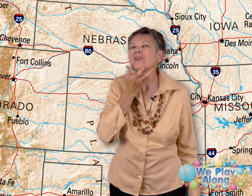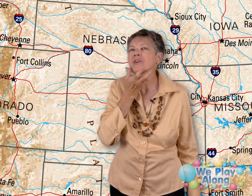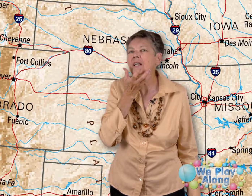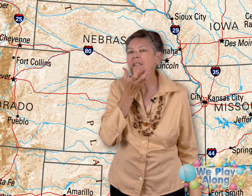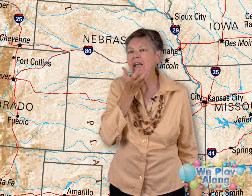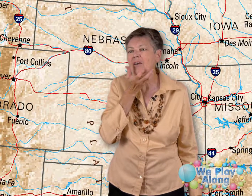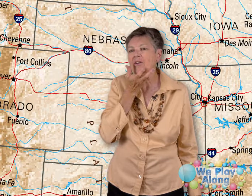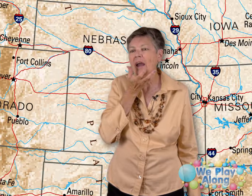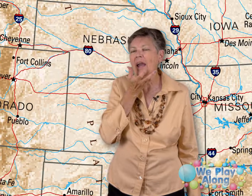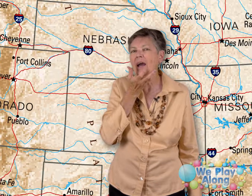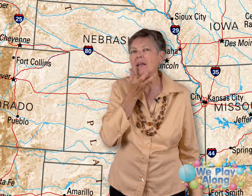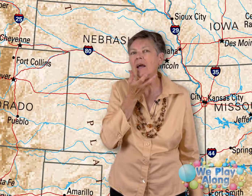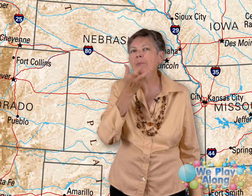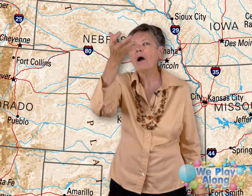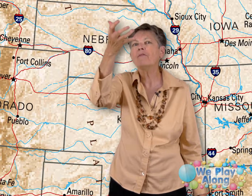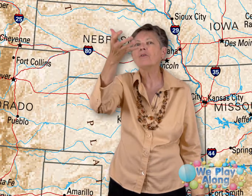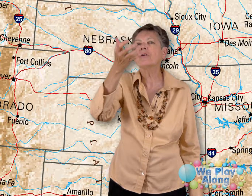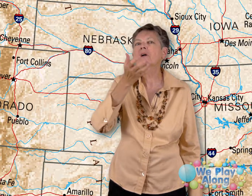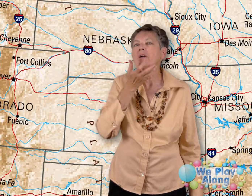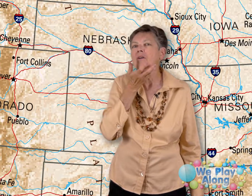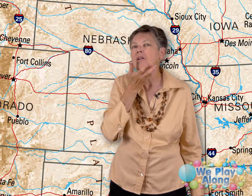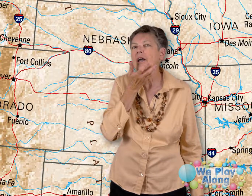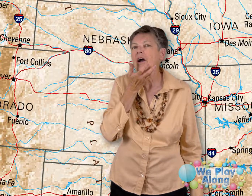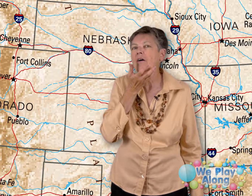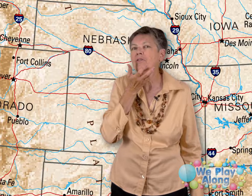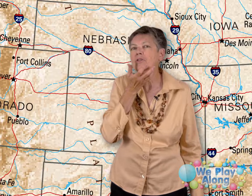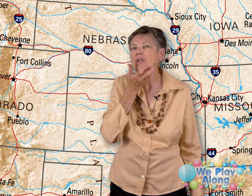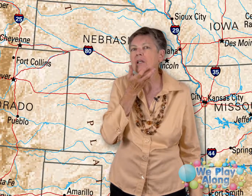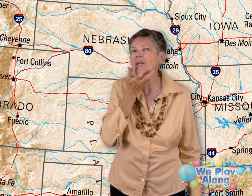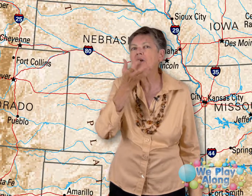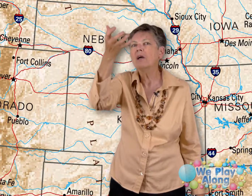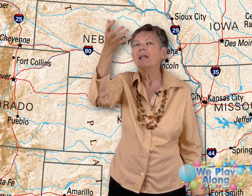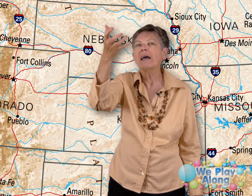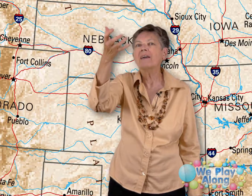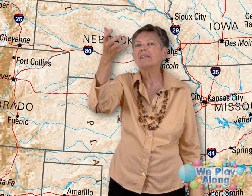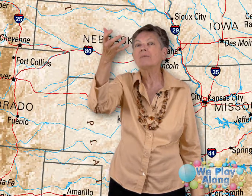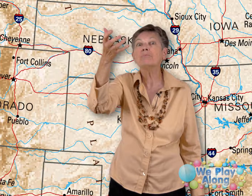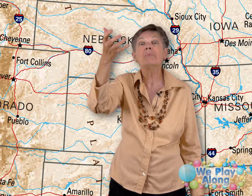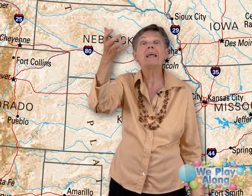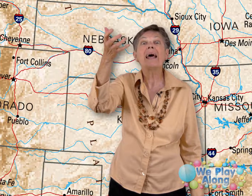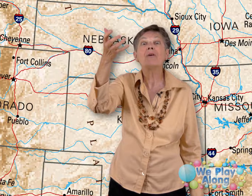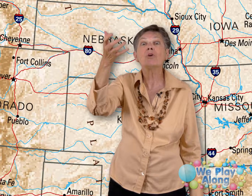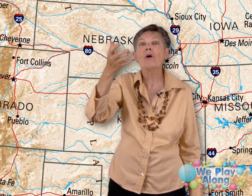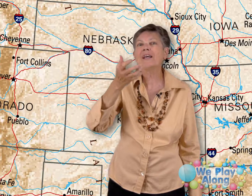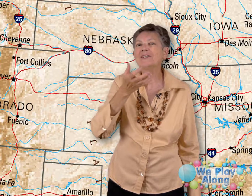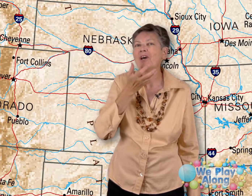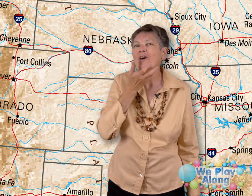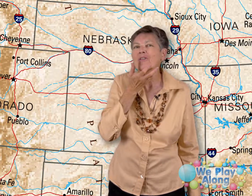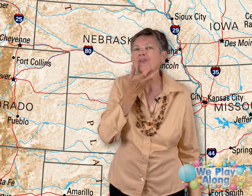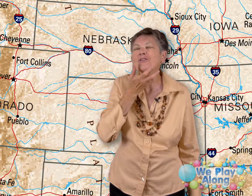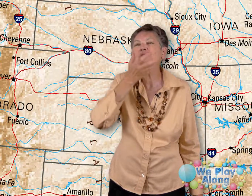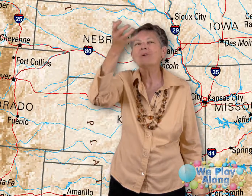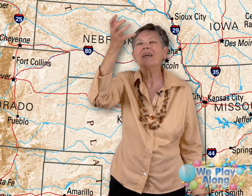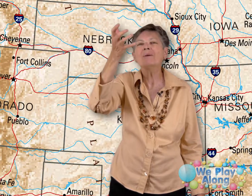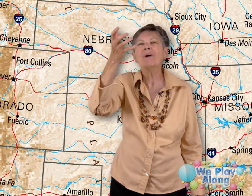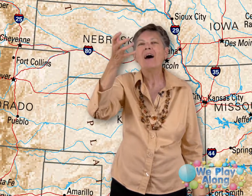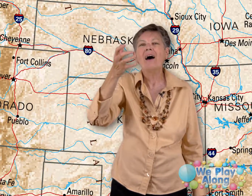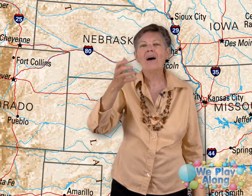going to take your hand and come off your chin here, like it's a big loud noise. The scream of